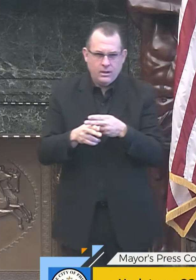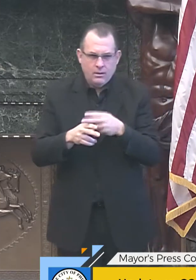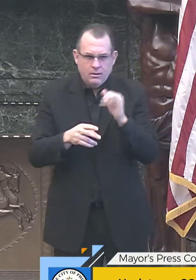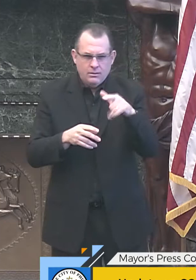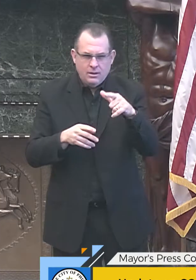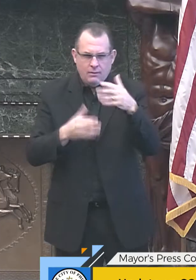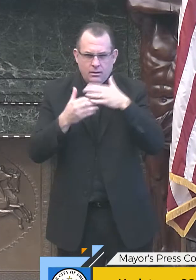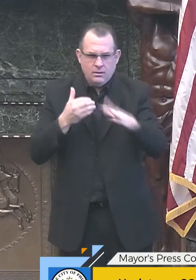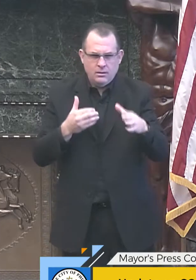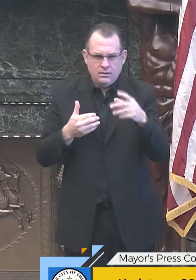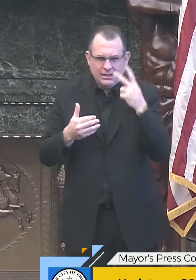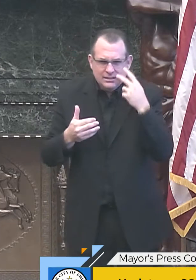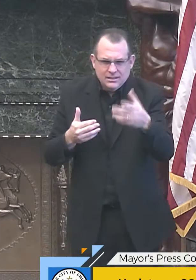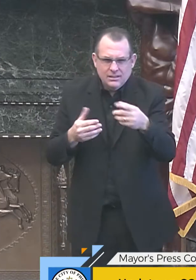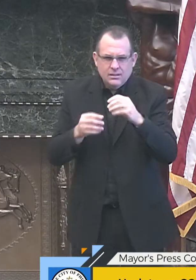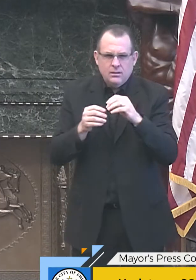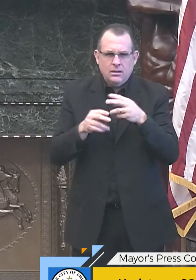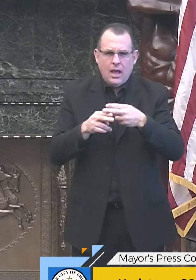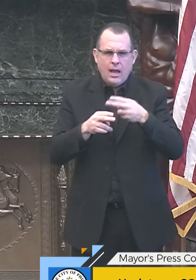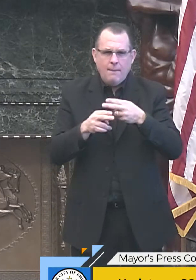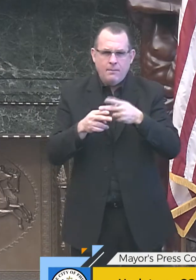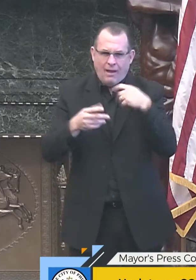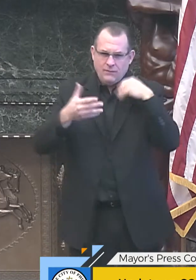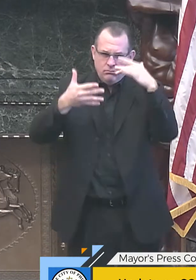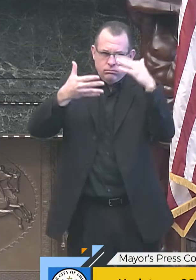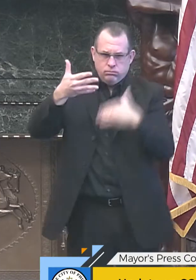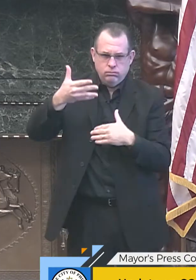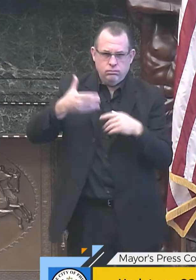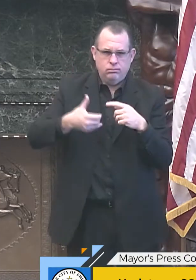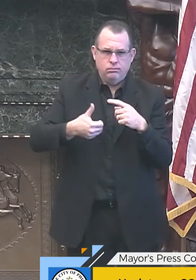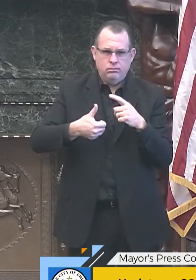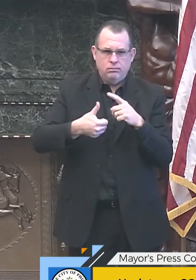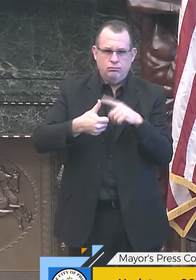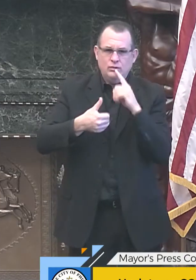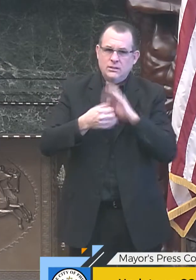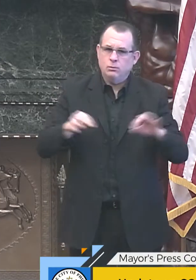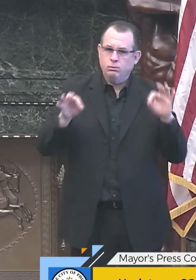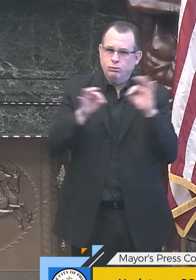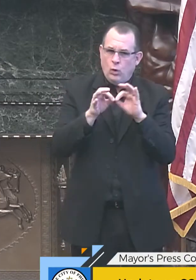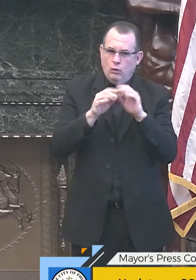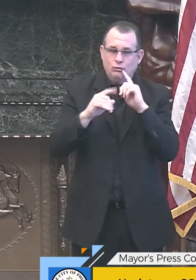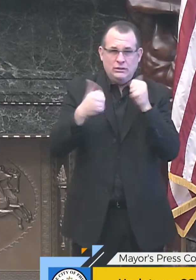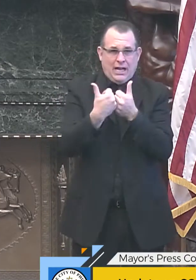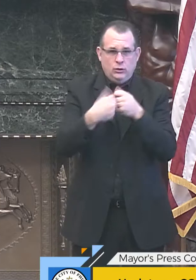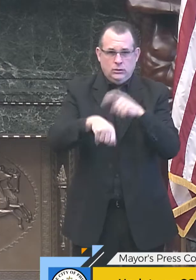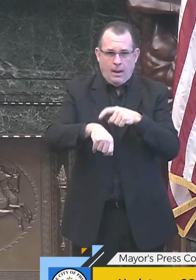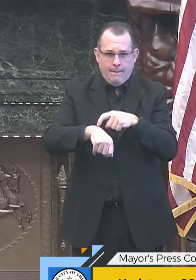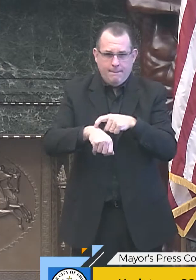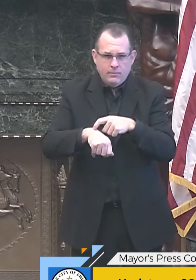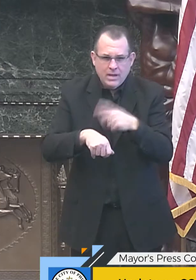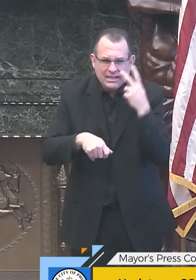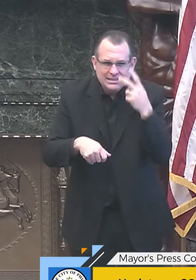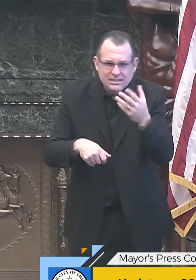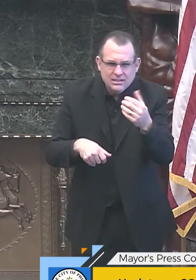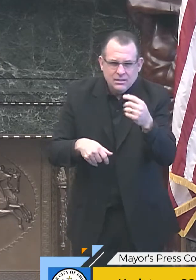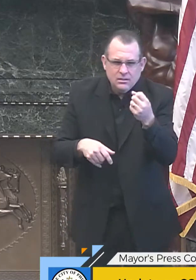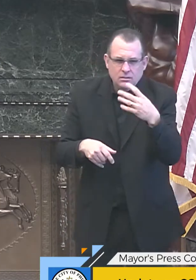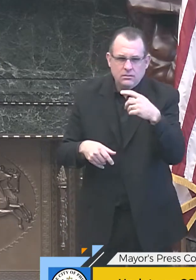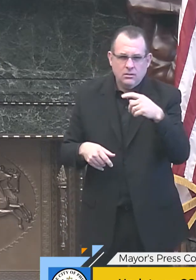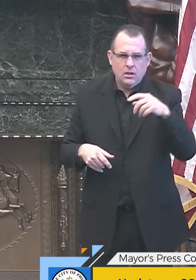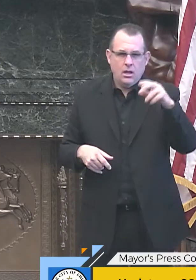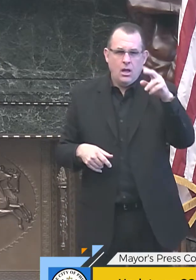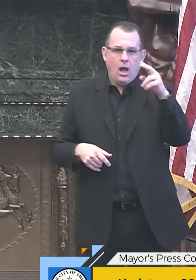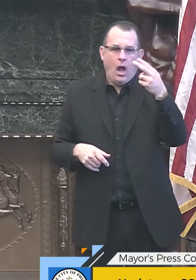have stepped up this week and provided significant support during this very challenging time. The Haas Trust, the University of